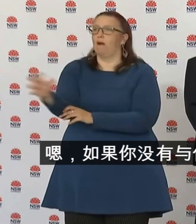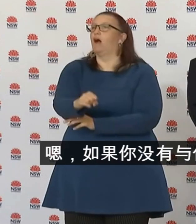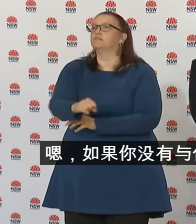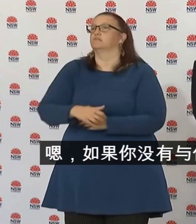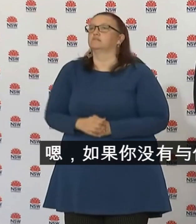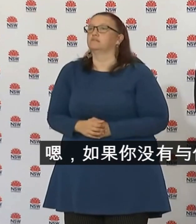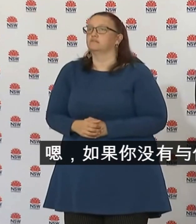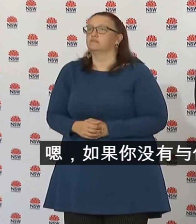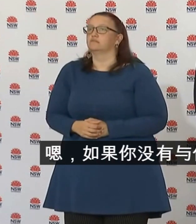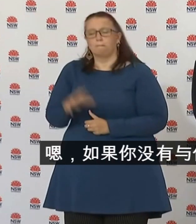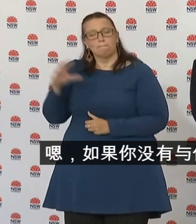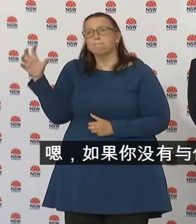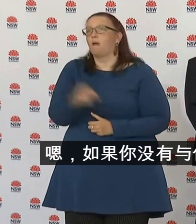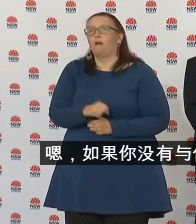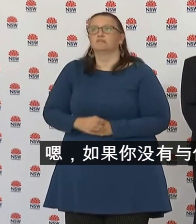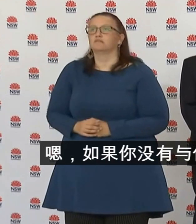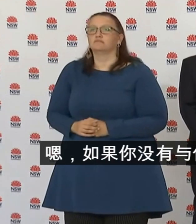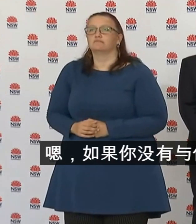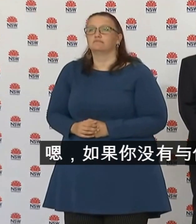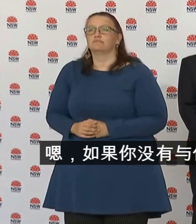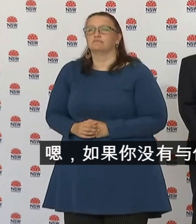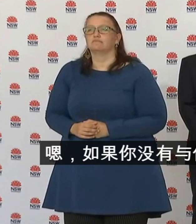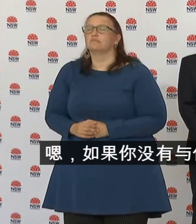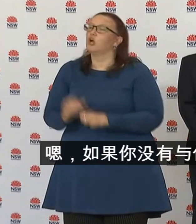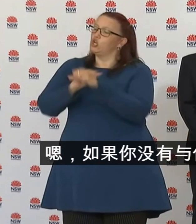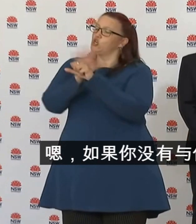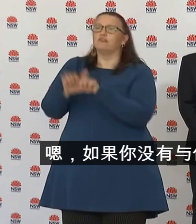do not have contact with anyone, you cannot transmit it.